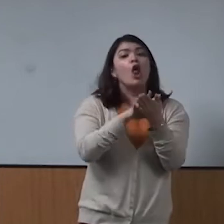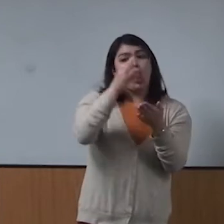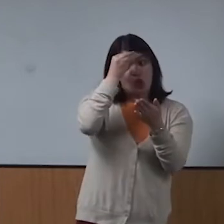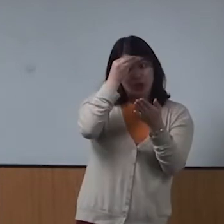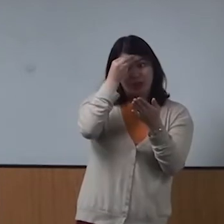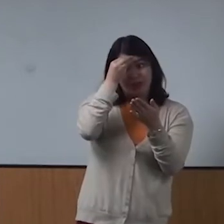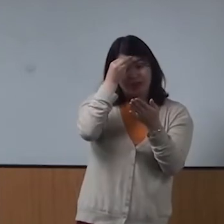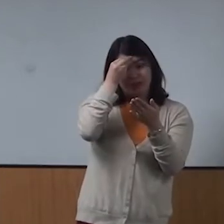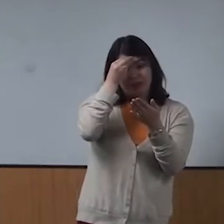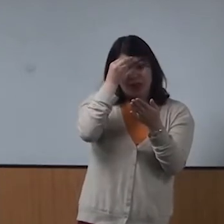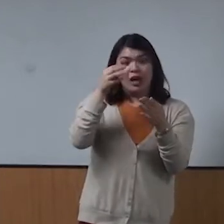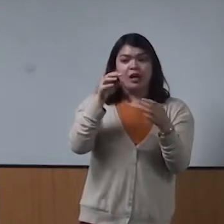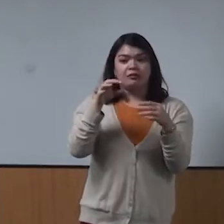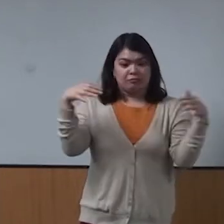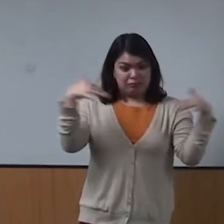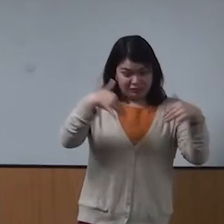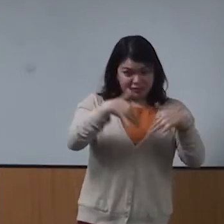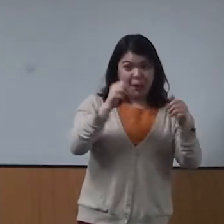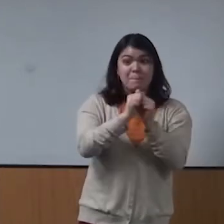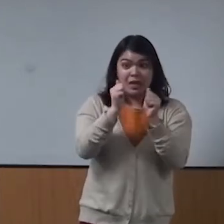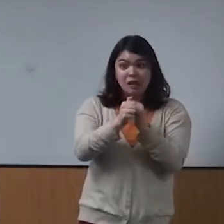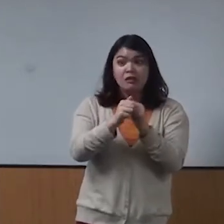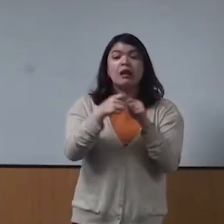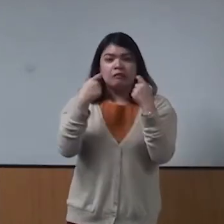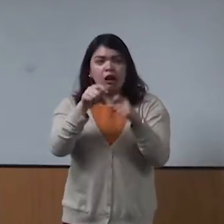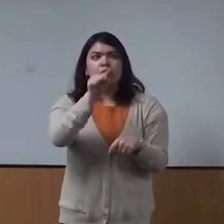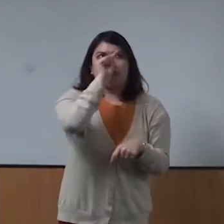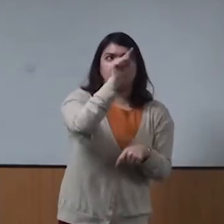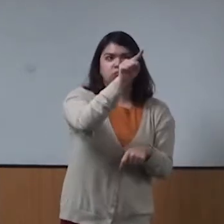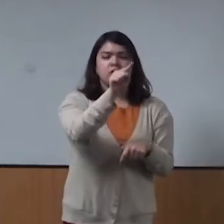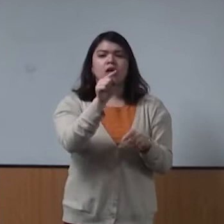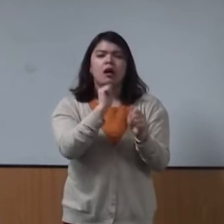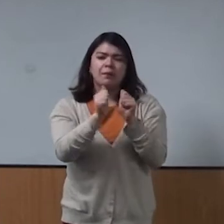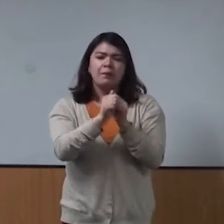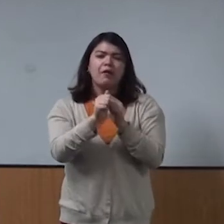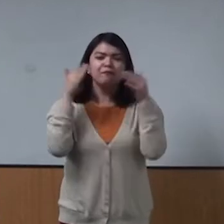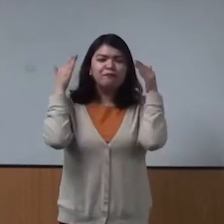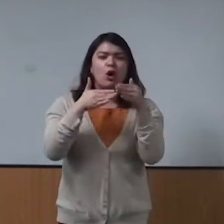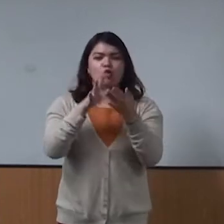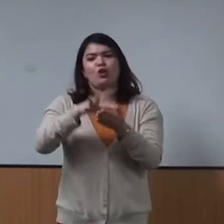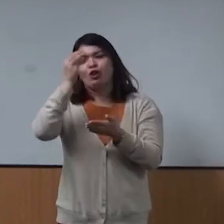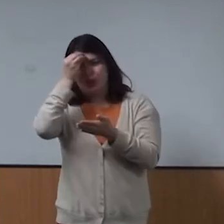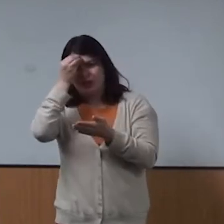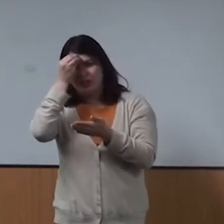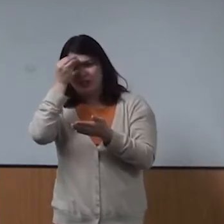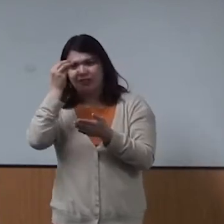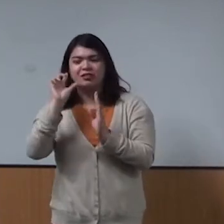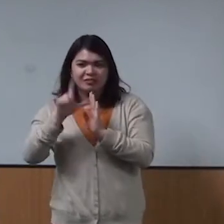Learning Session. So we know that the pictures that we are going to look at are all about learning session. So